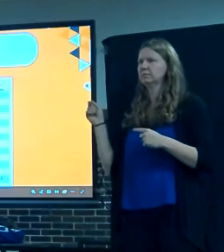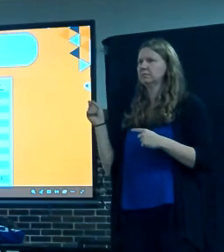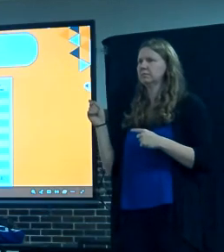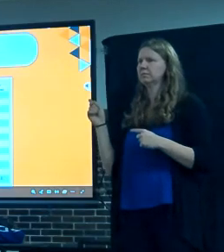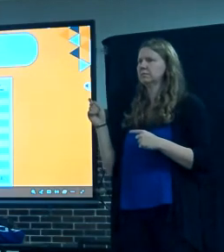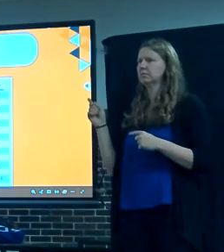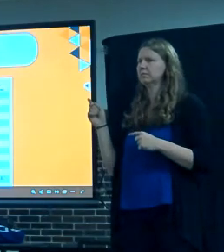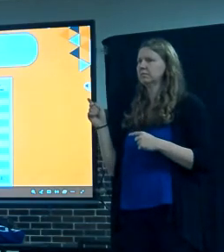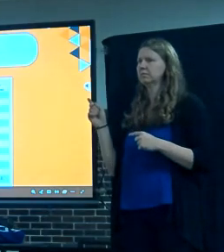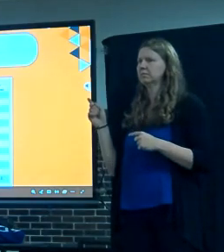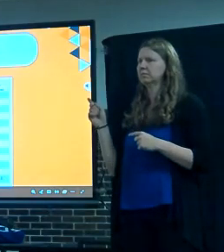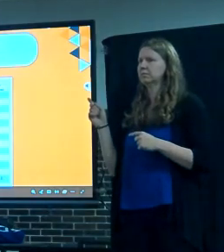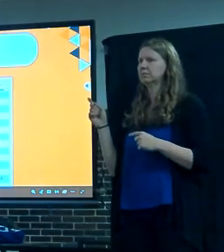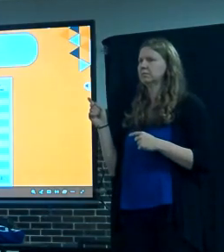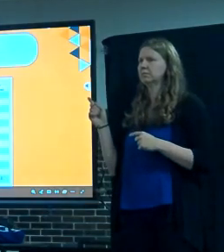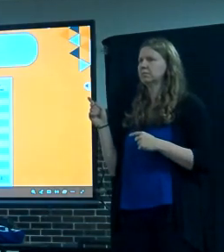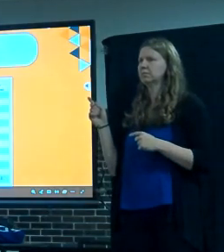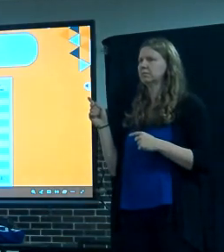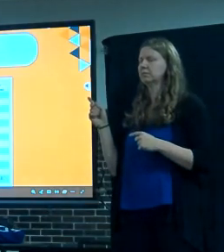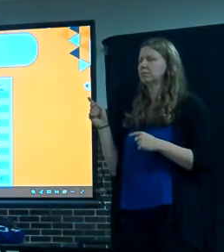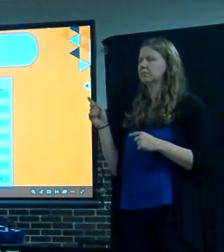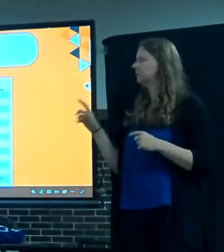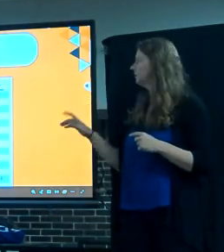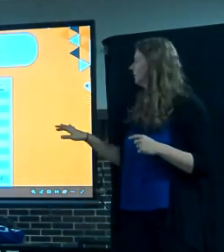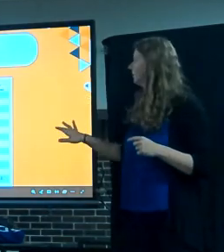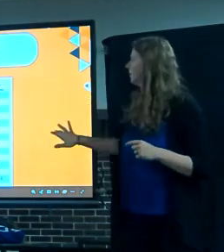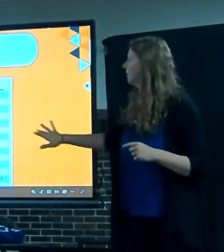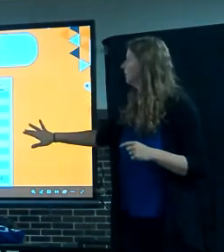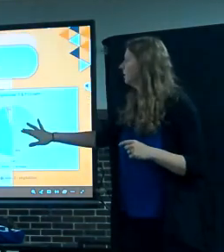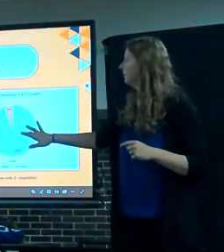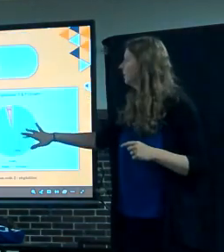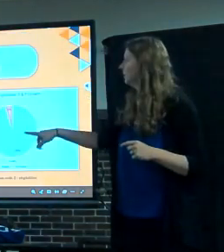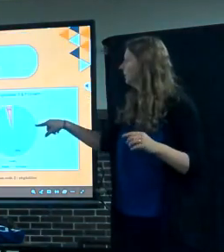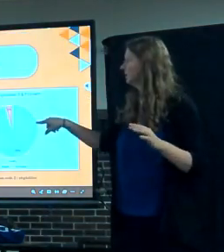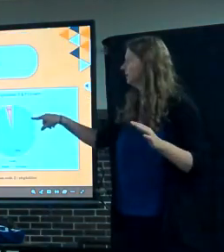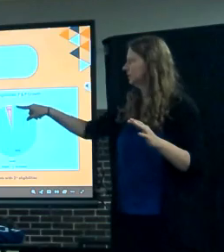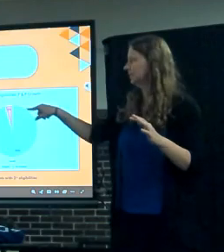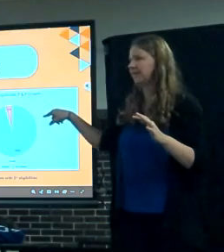So this is the Fountas and Pinnell that she was referring to. Right.